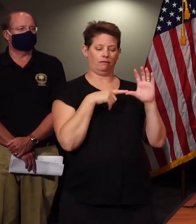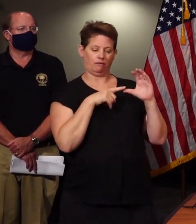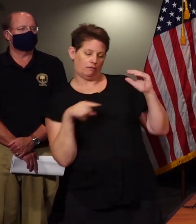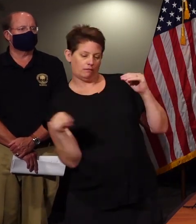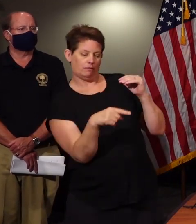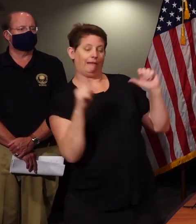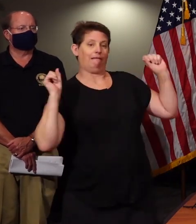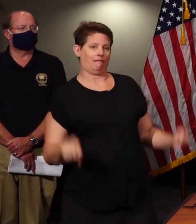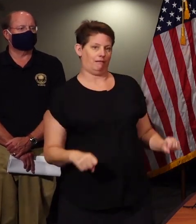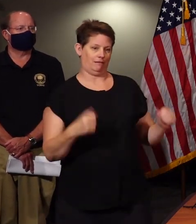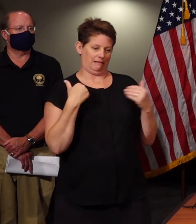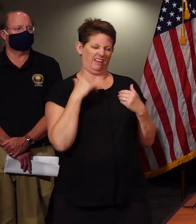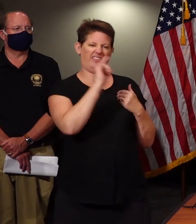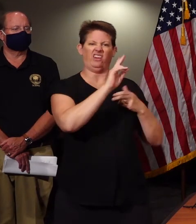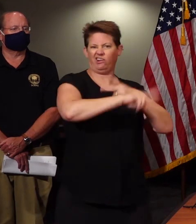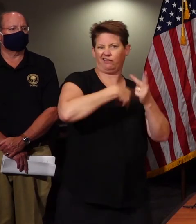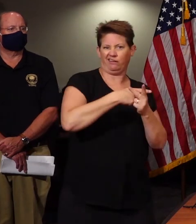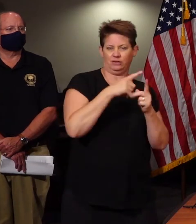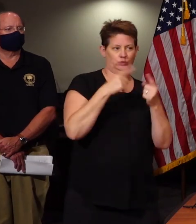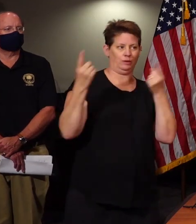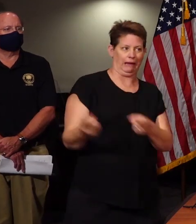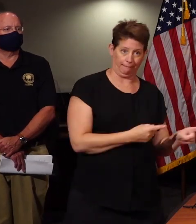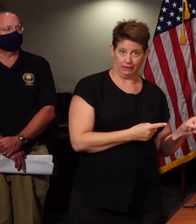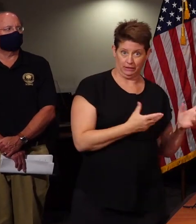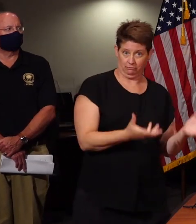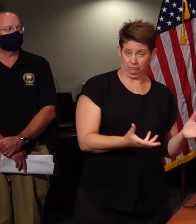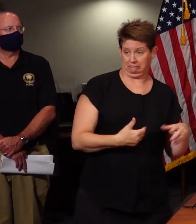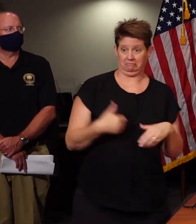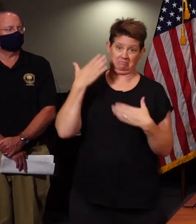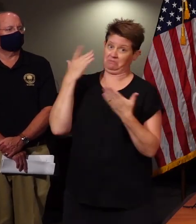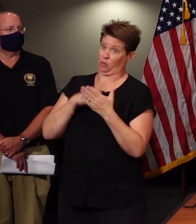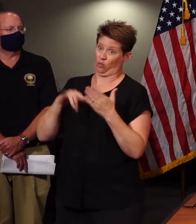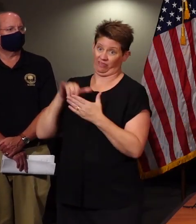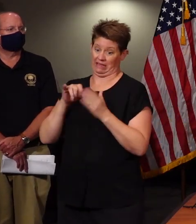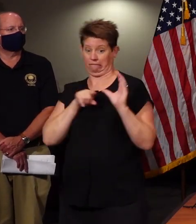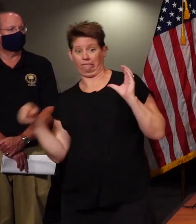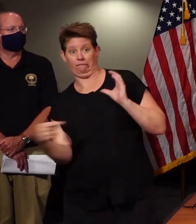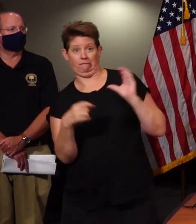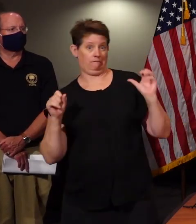take place without stopping fans from. I don't know what that loophole is.